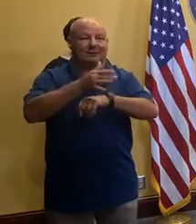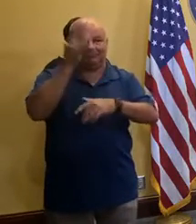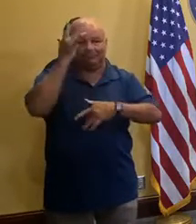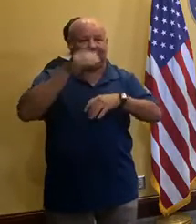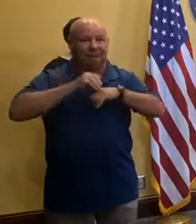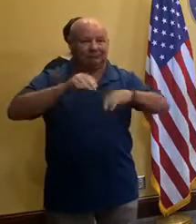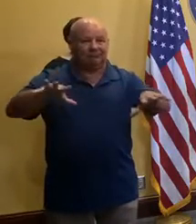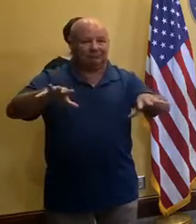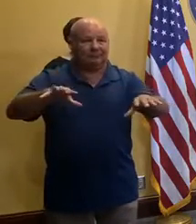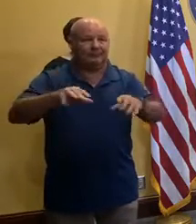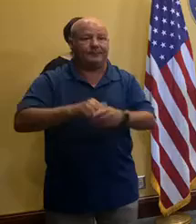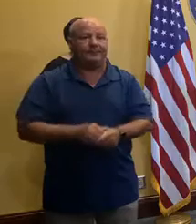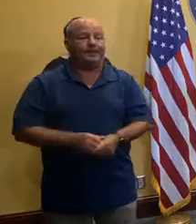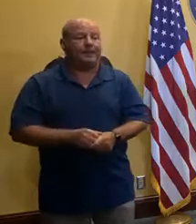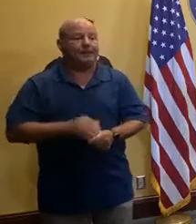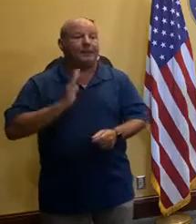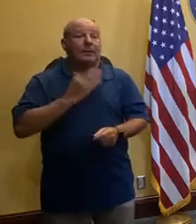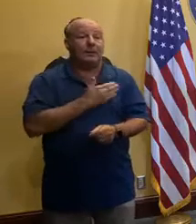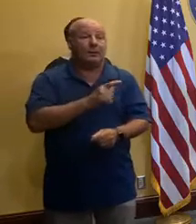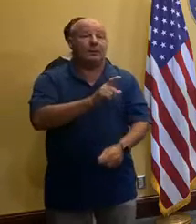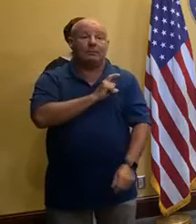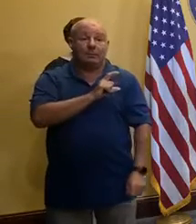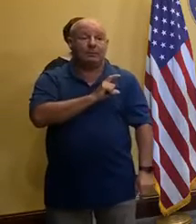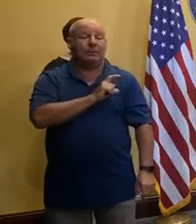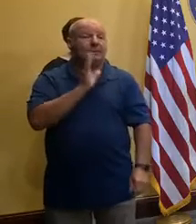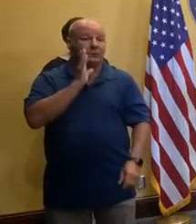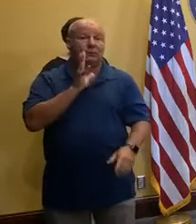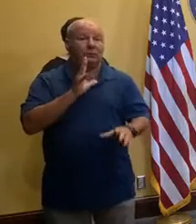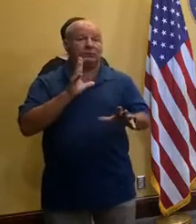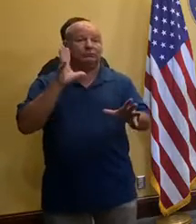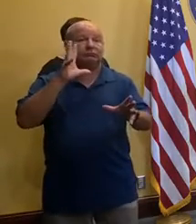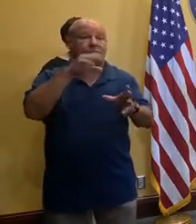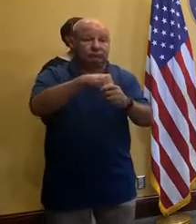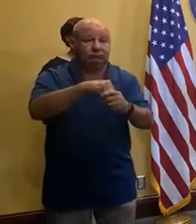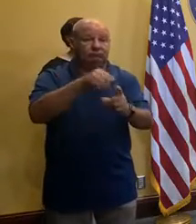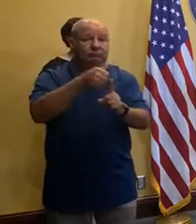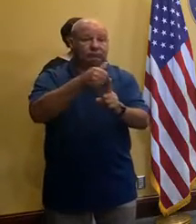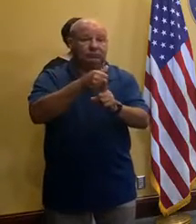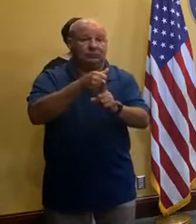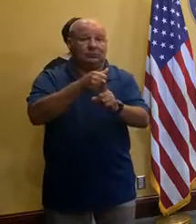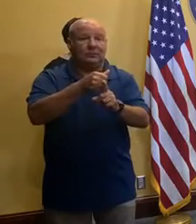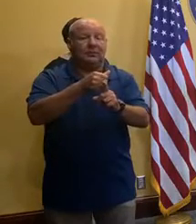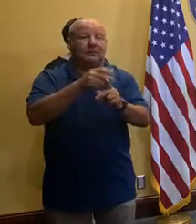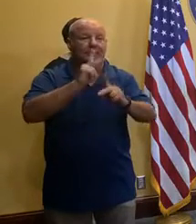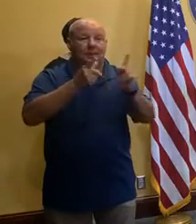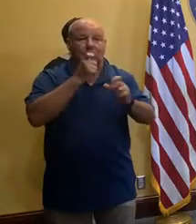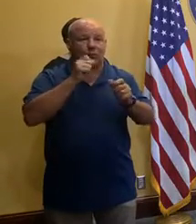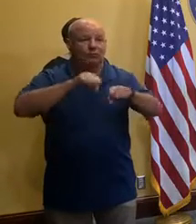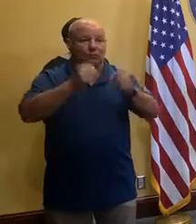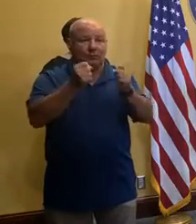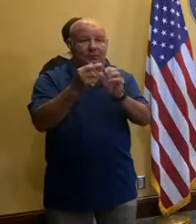virus. Our officers will engage individuals who are violating Phase 2